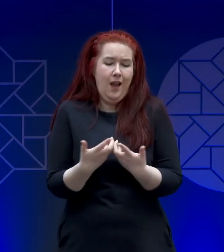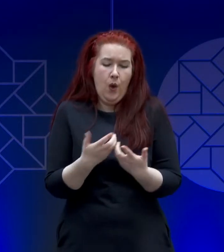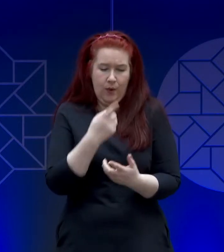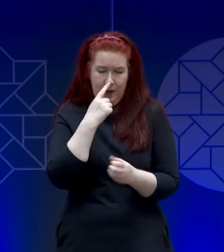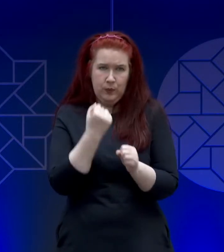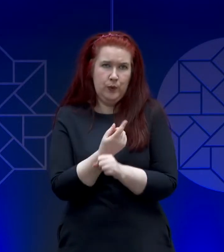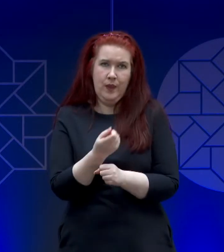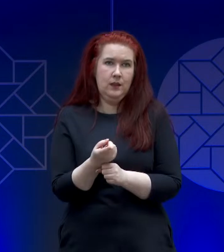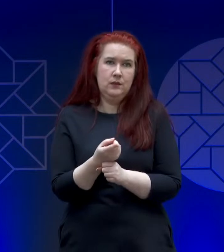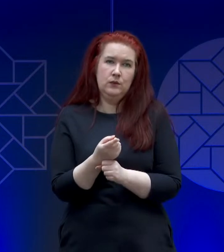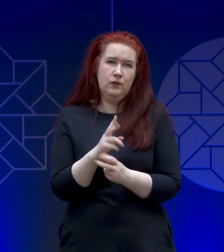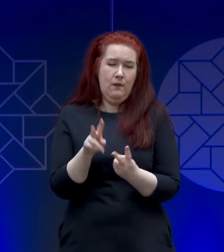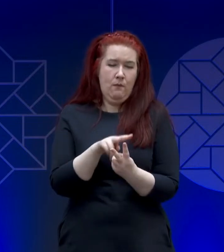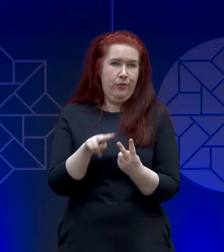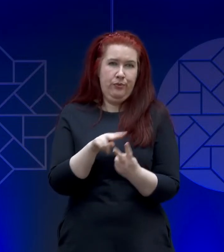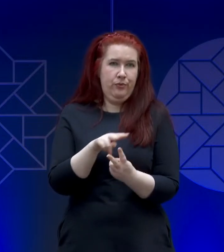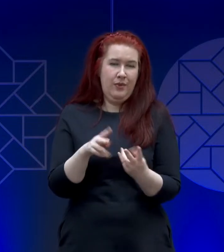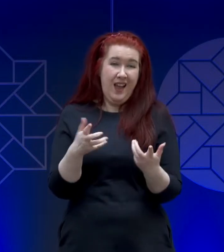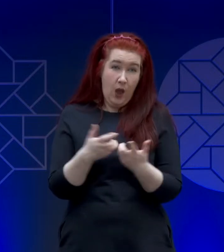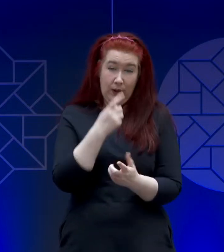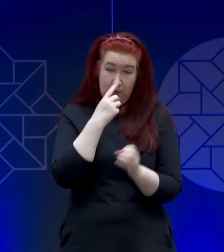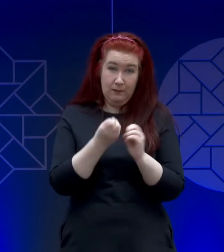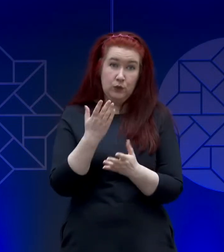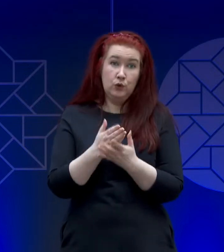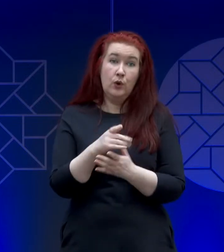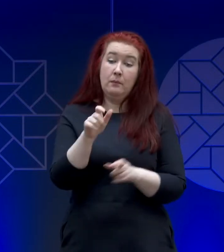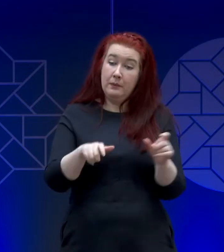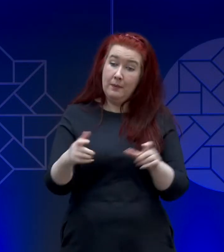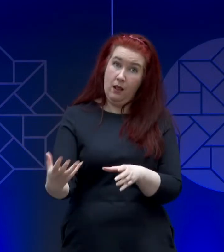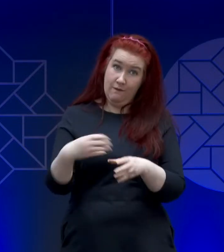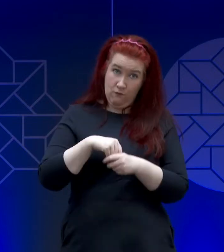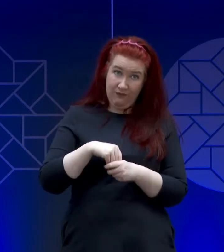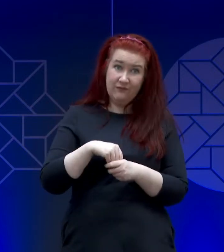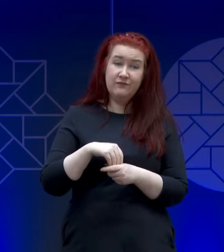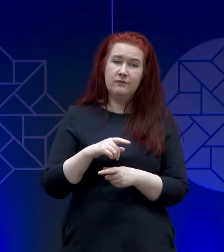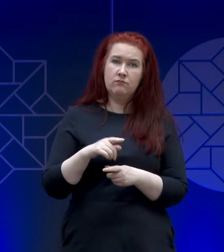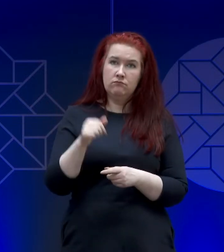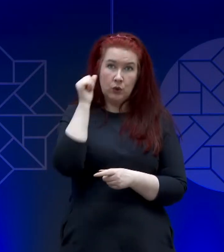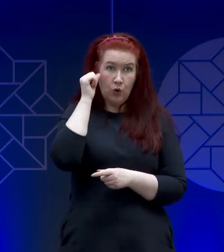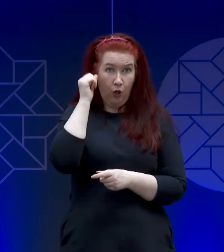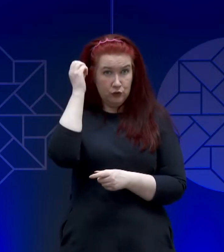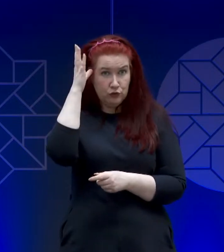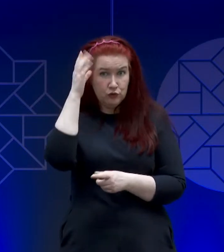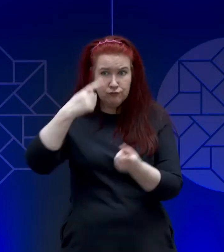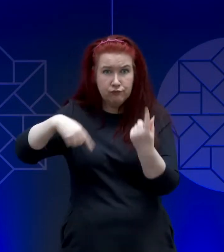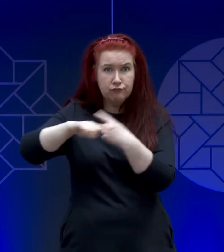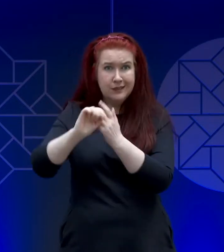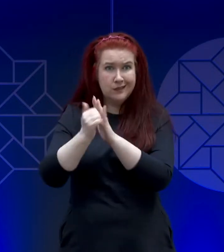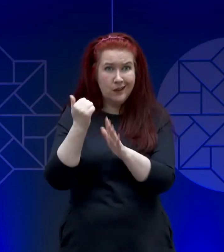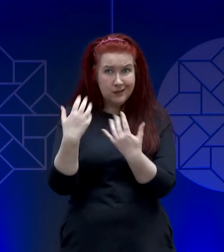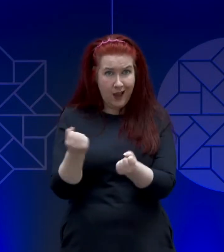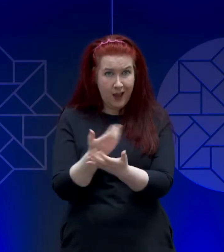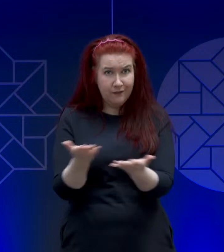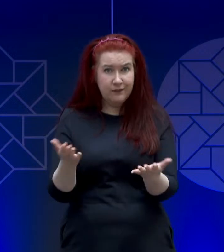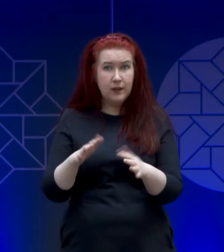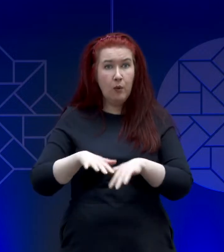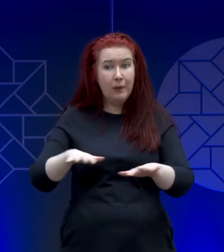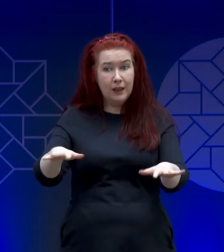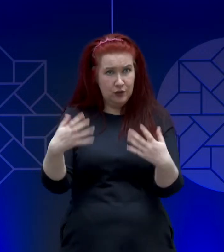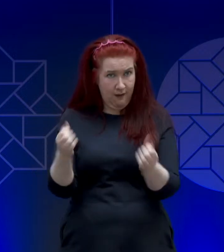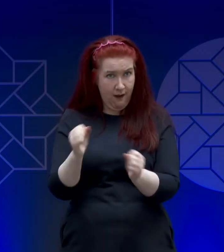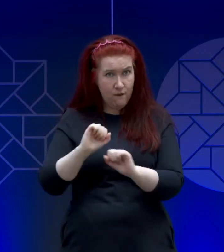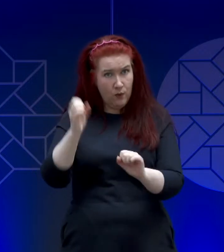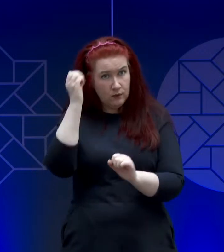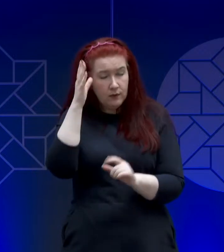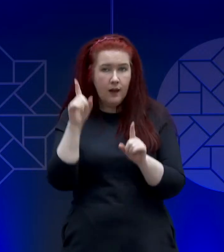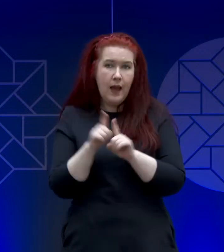for both of those, how do we really make sure that we're mobilising the knowledge base and the skill set within our population, but also within